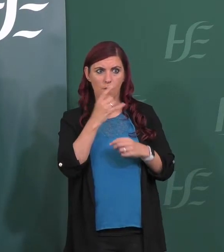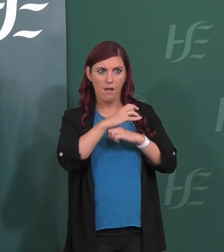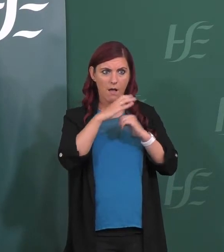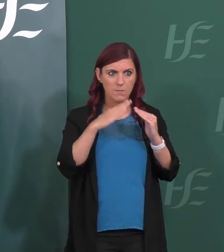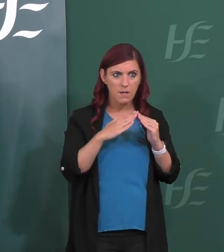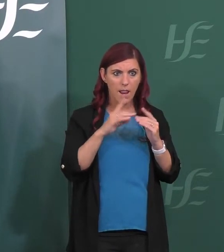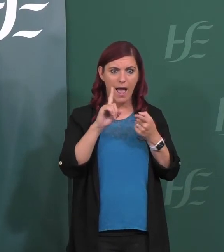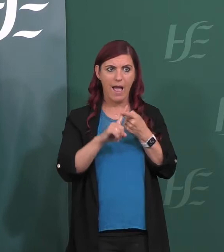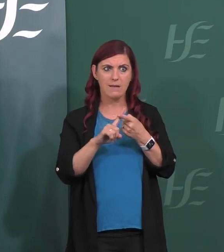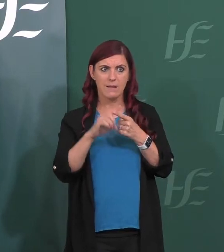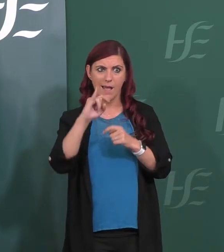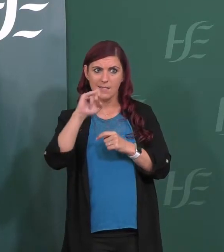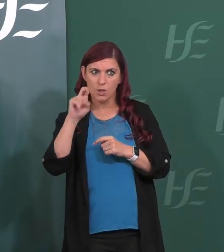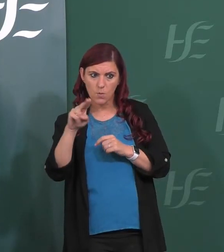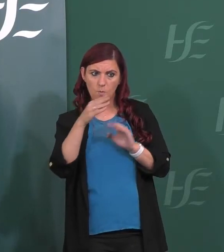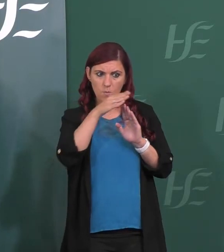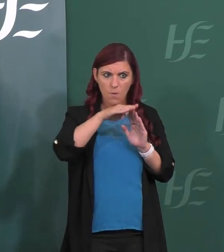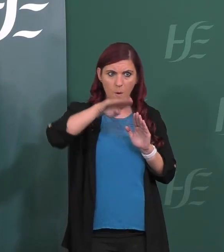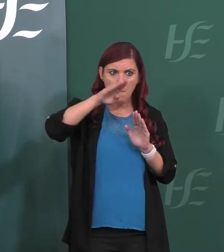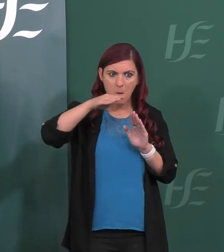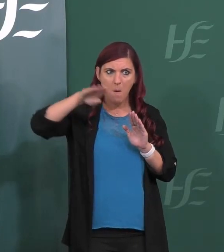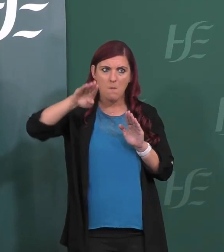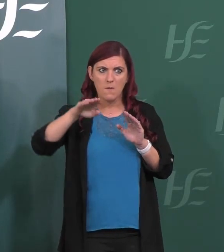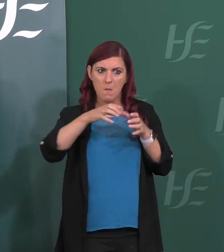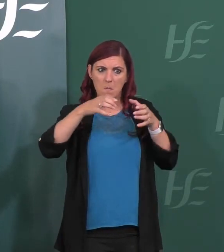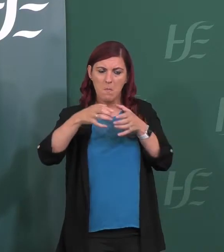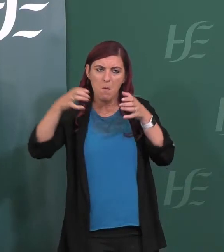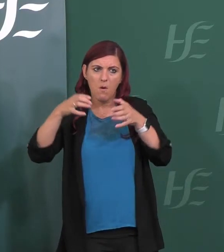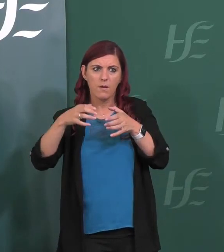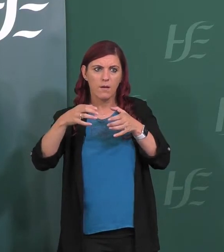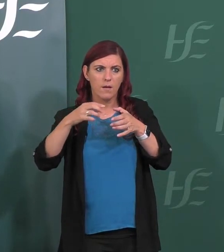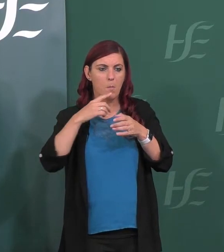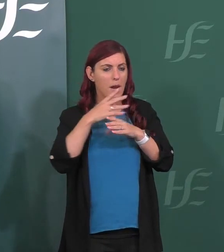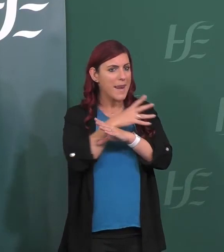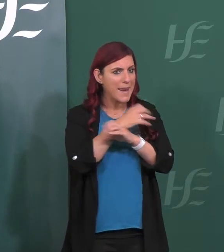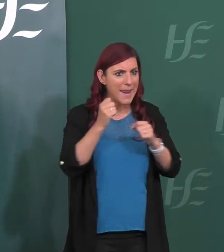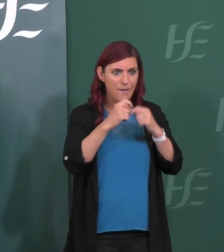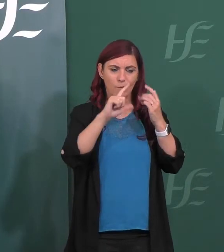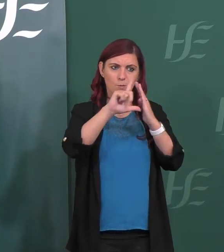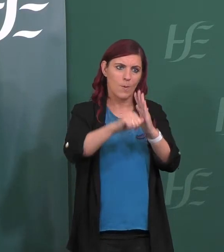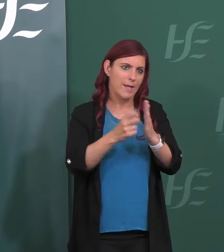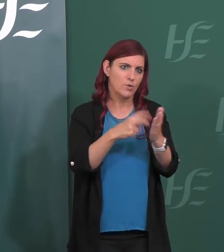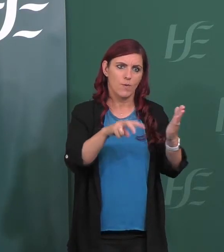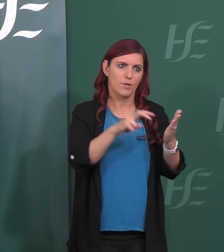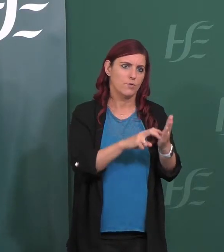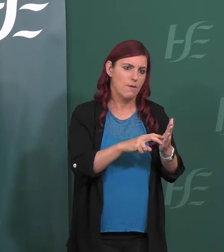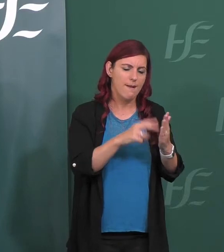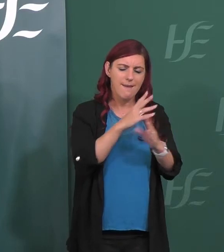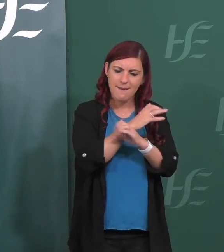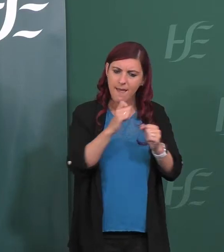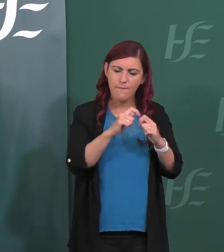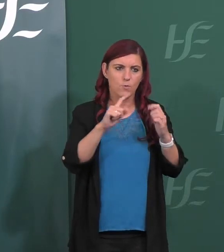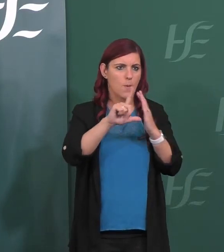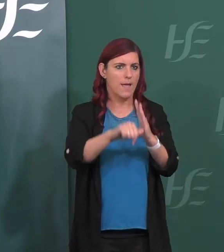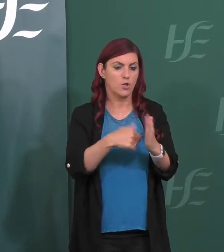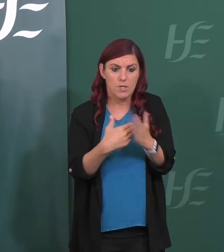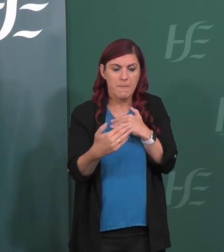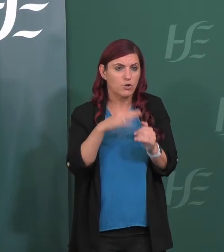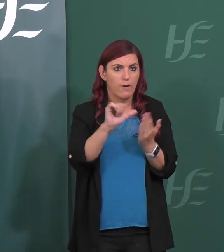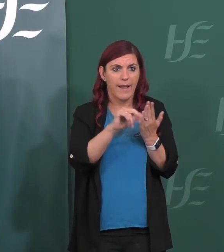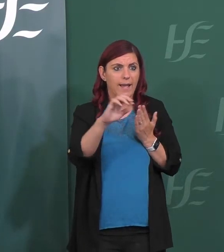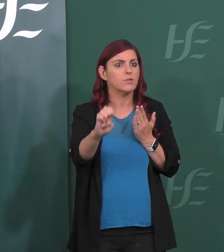our ICUs. But it's never too late to register, and it's never too late to be vaccinated. And we in the HSE